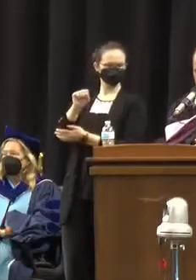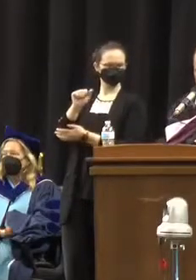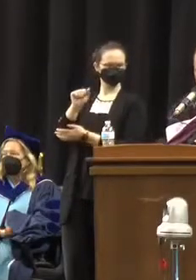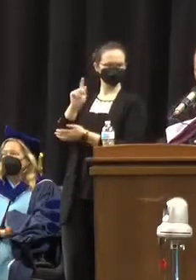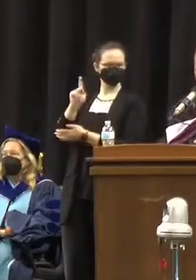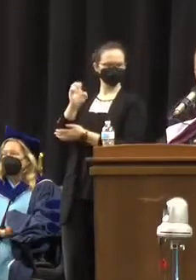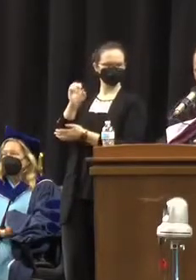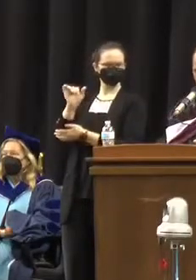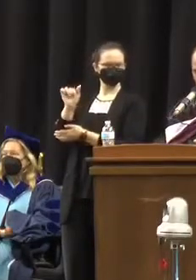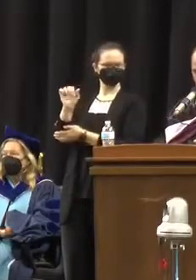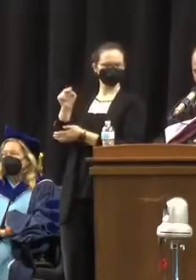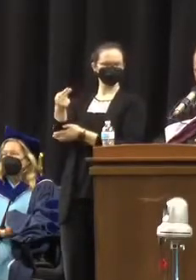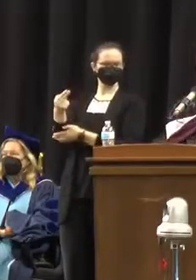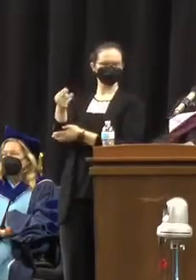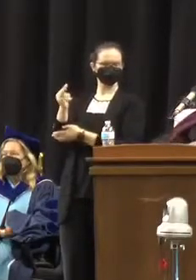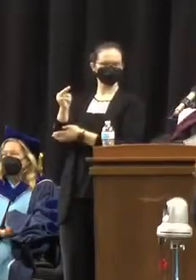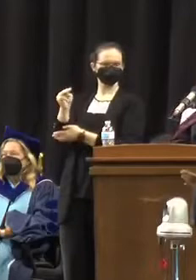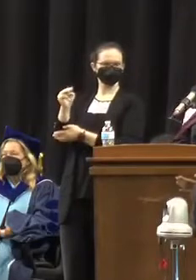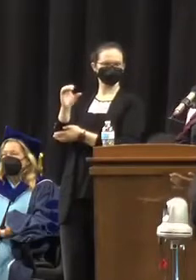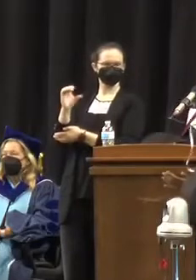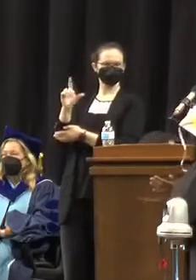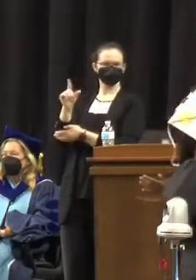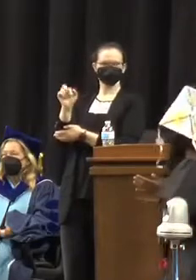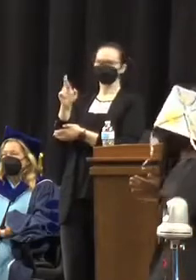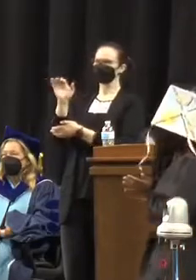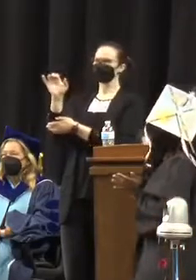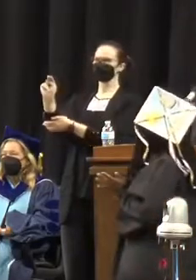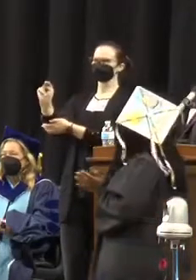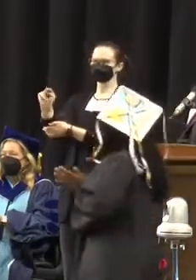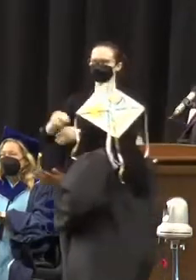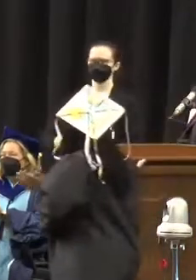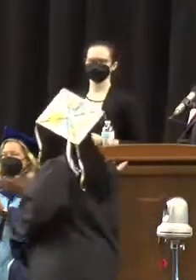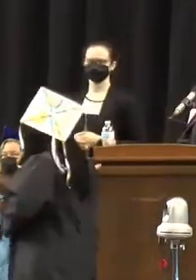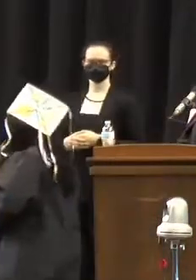Shakia Yane McLaurin.